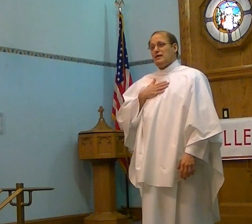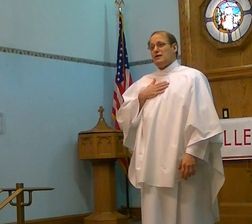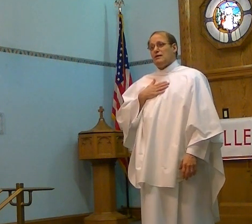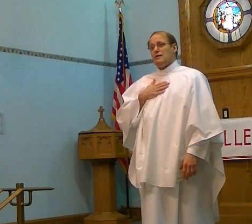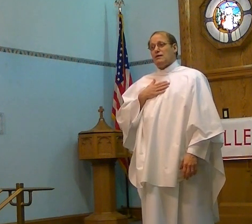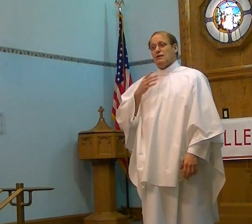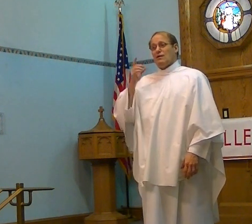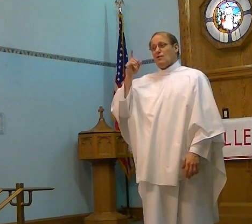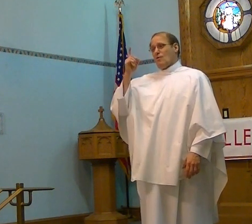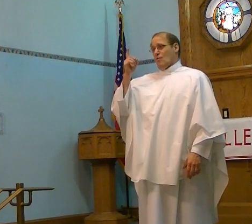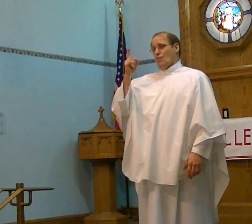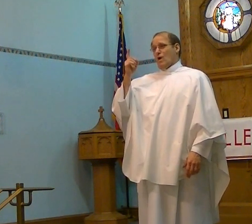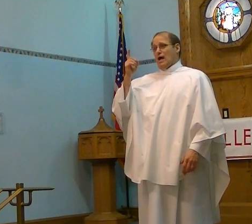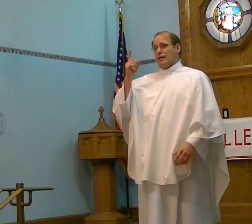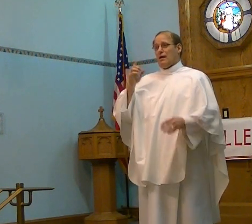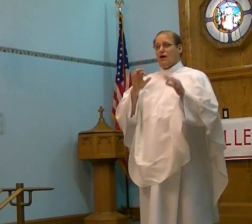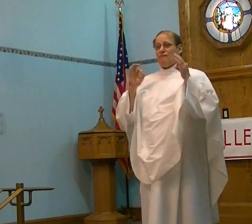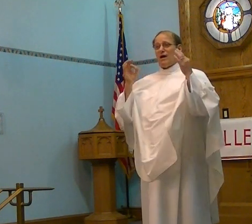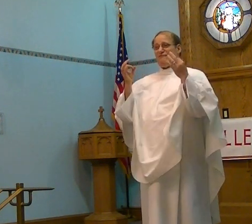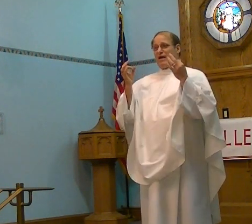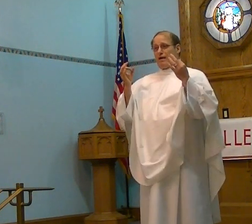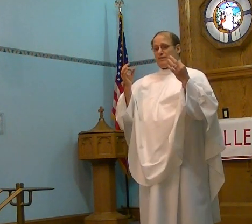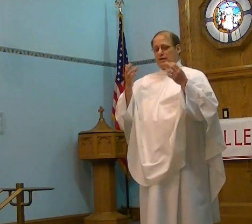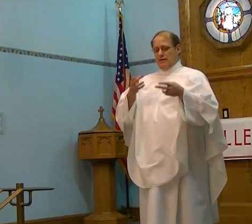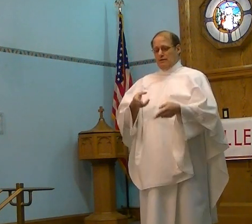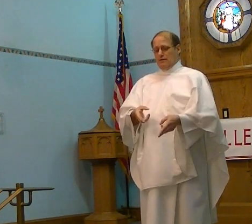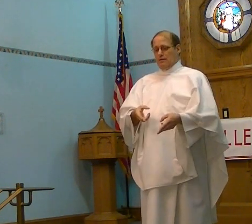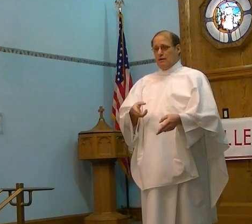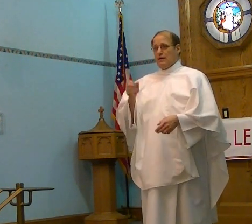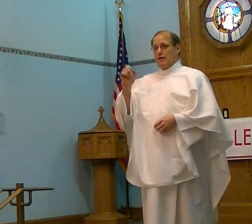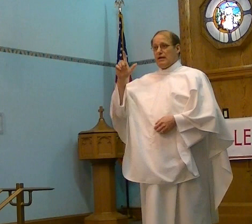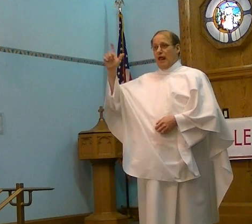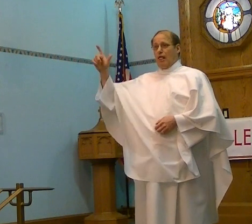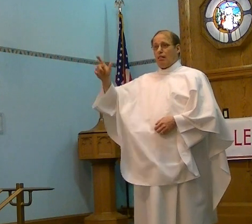one of my family in hell.